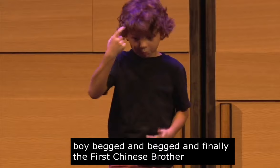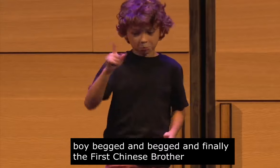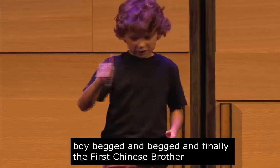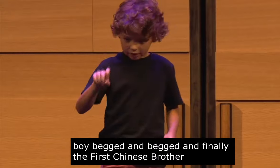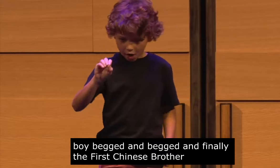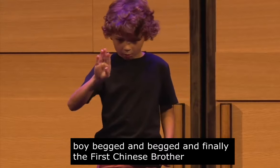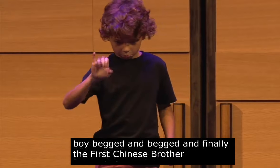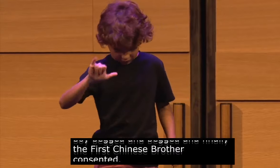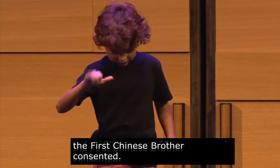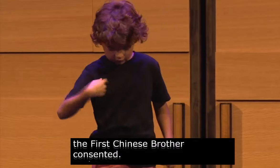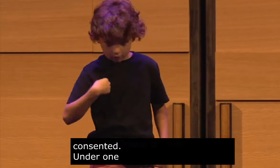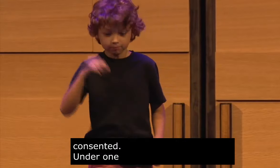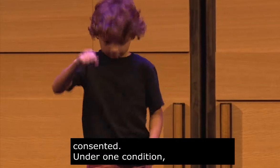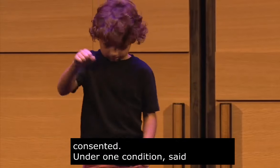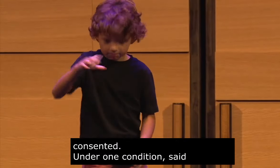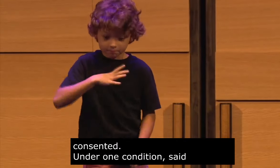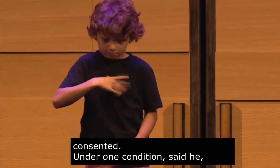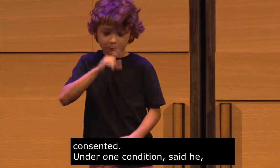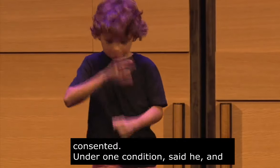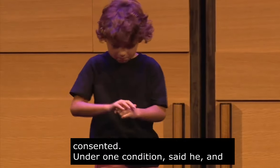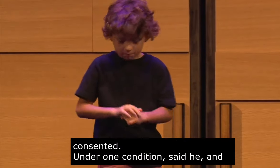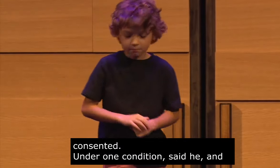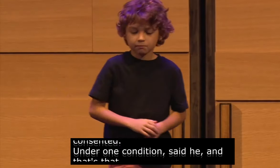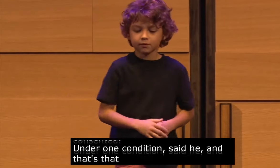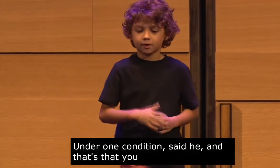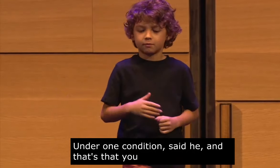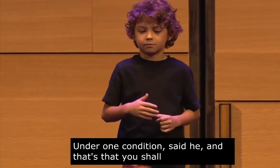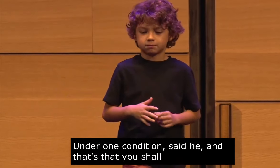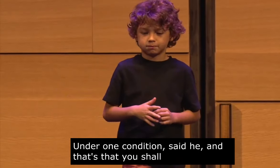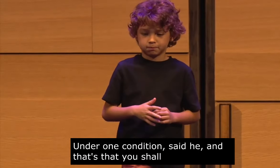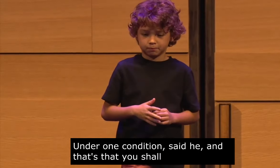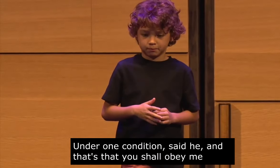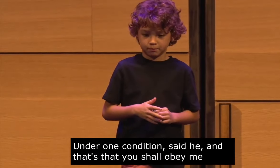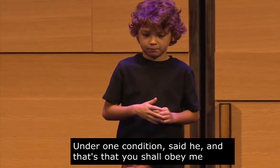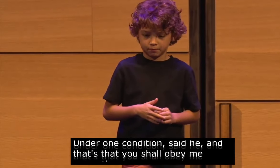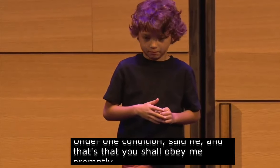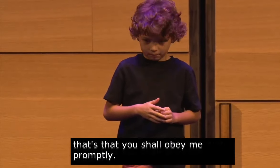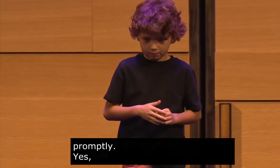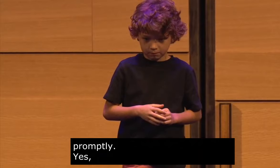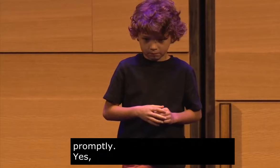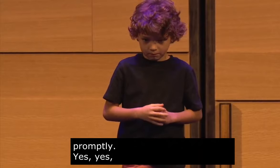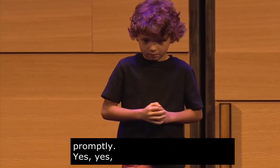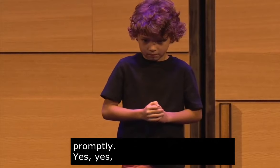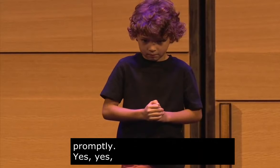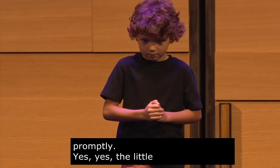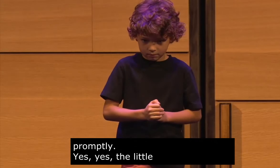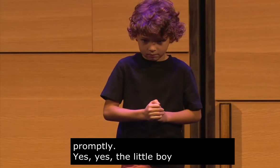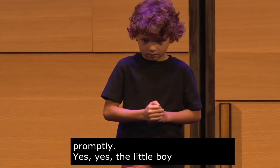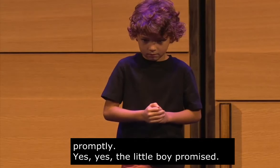brother consented. Under one condition, said he, and that is that you shall obey me promptly. Yes, yes, the little boy promised.